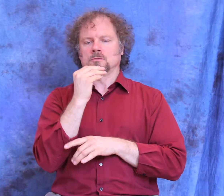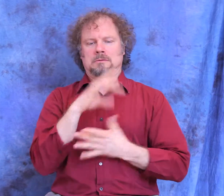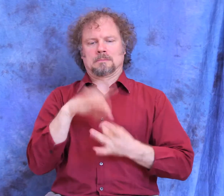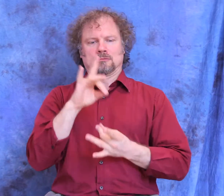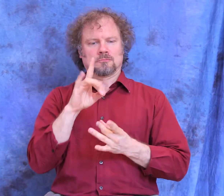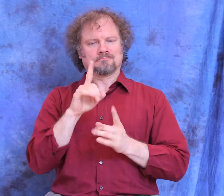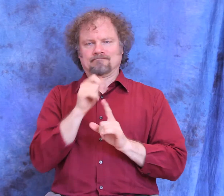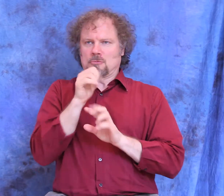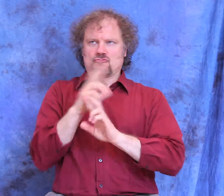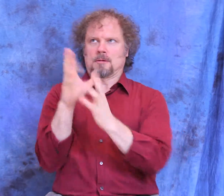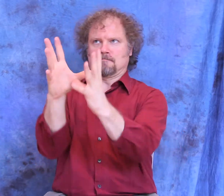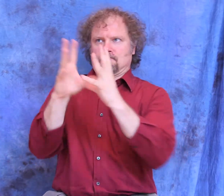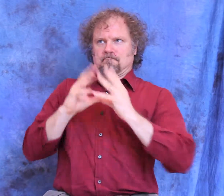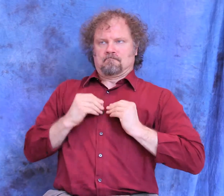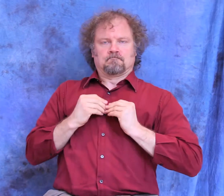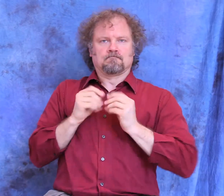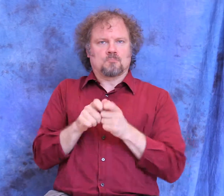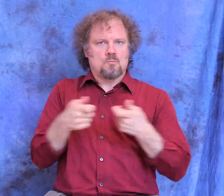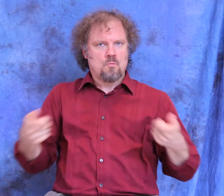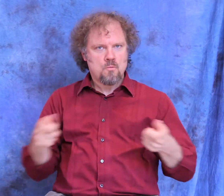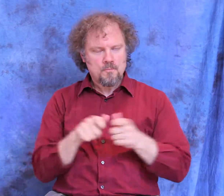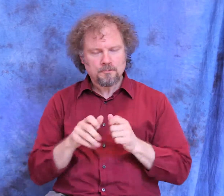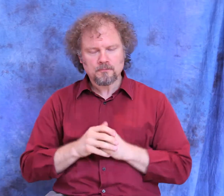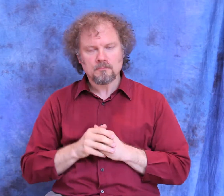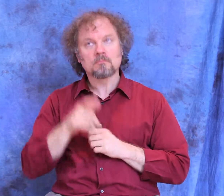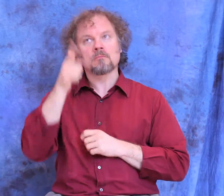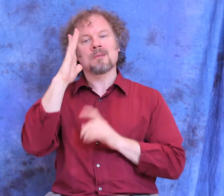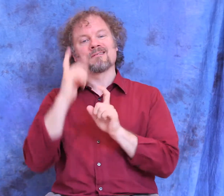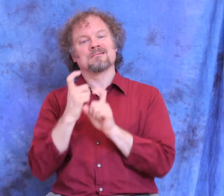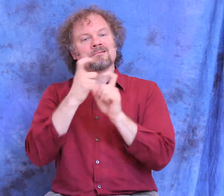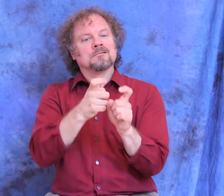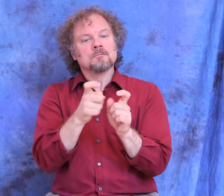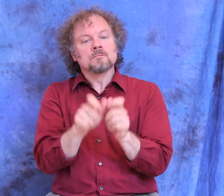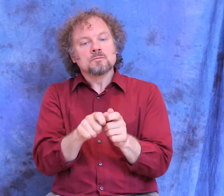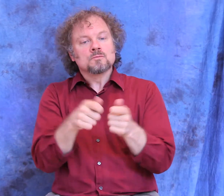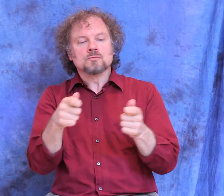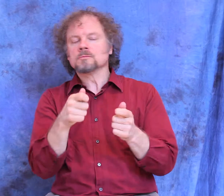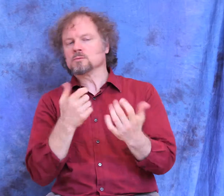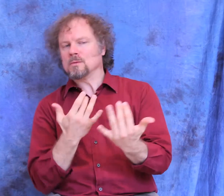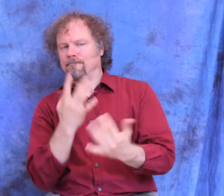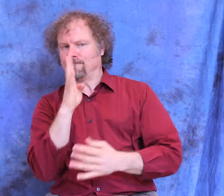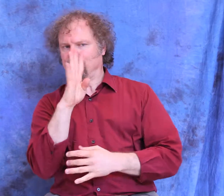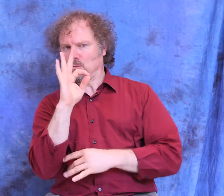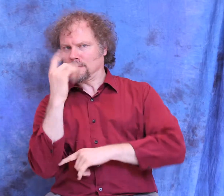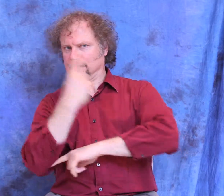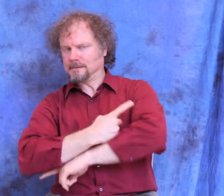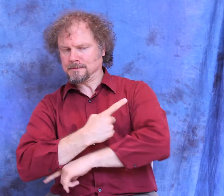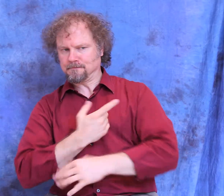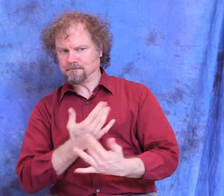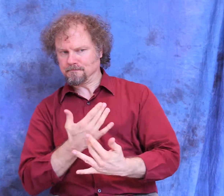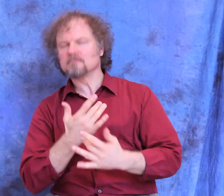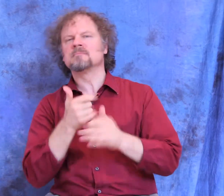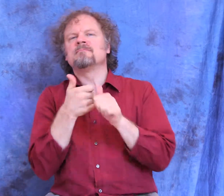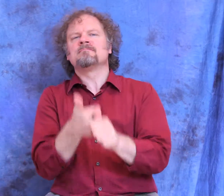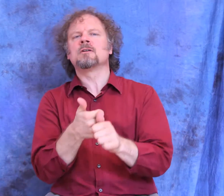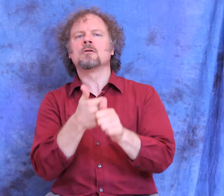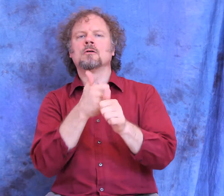to receive the Torah. God gave the Jews 49 days corresponding to the 49 levels of